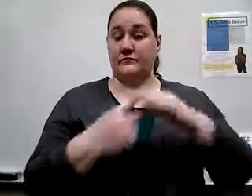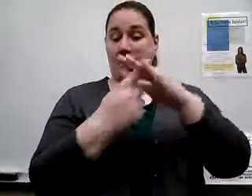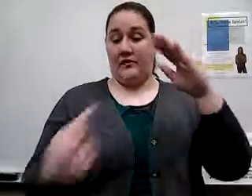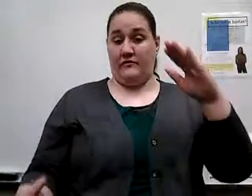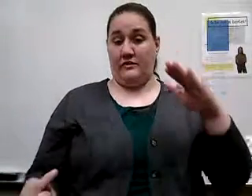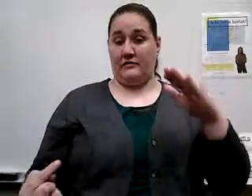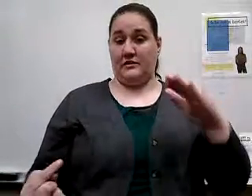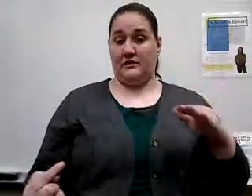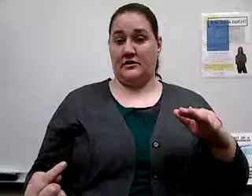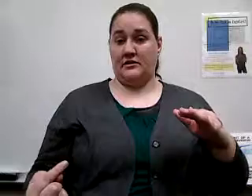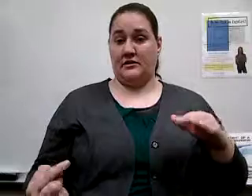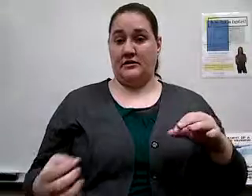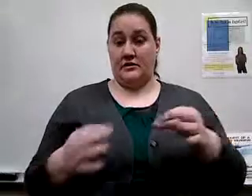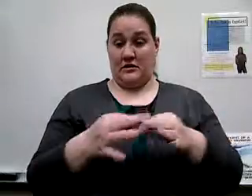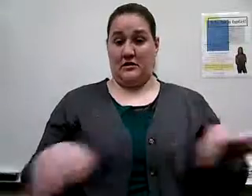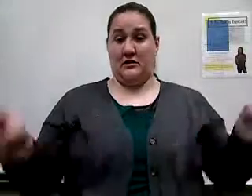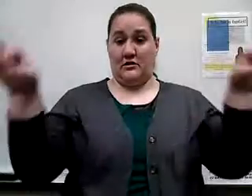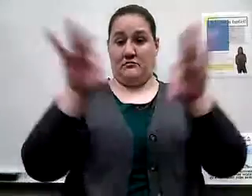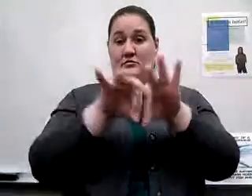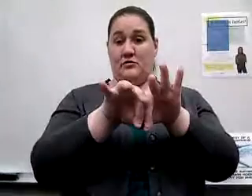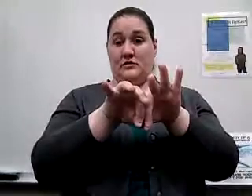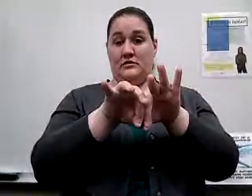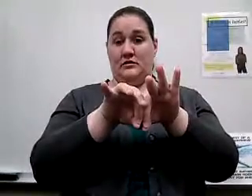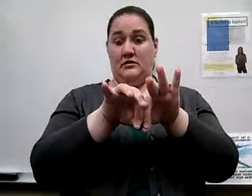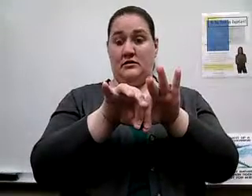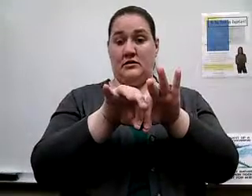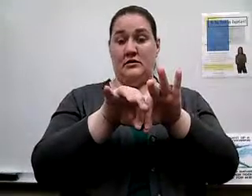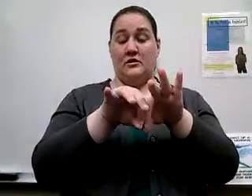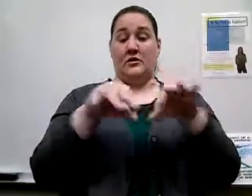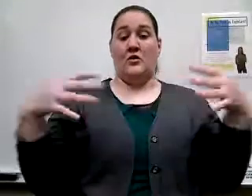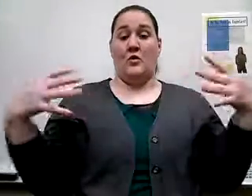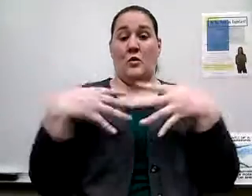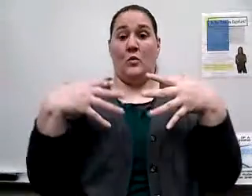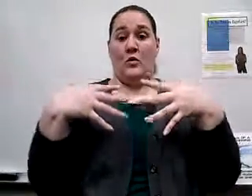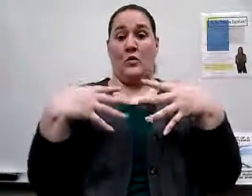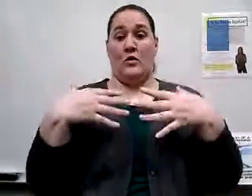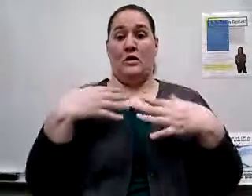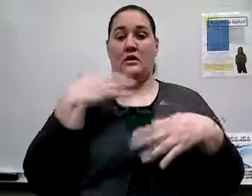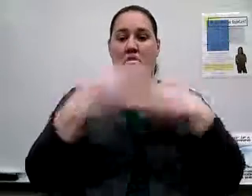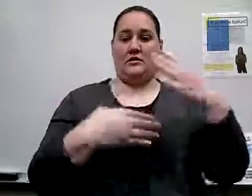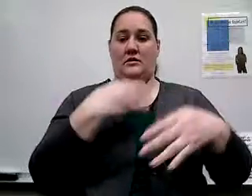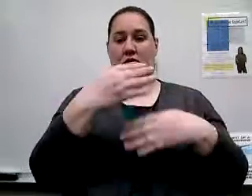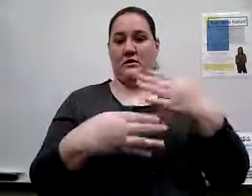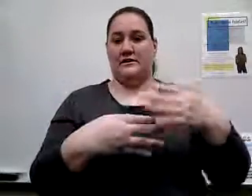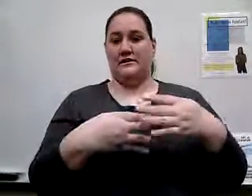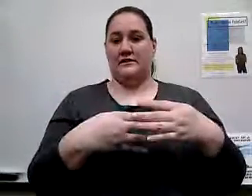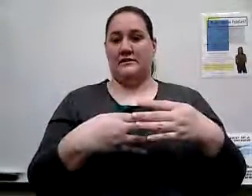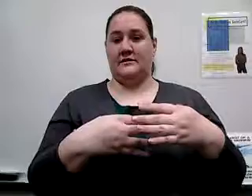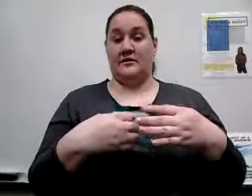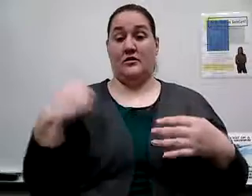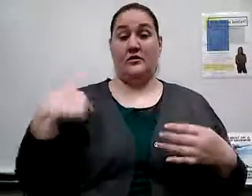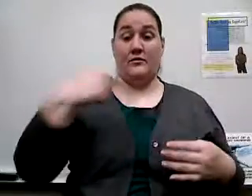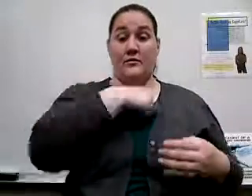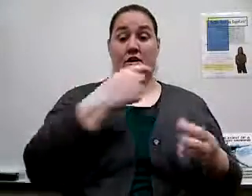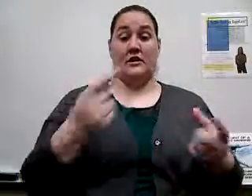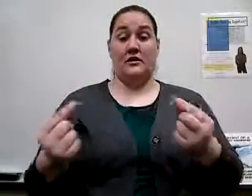the most important thing you need to know about evaporation is it's a cooling process. And we're going to do a little mini lab over